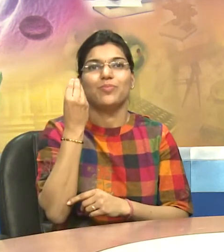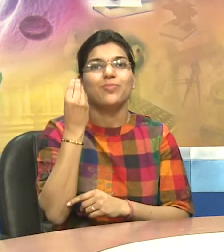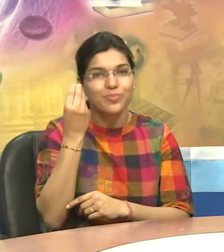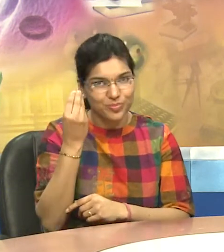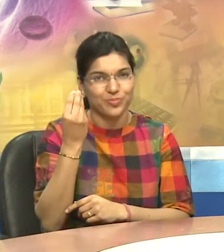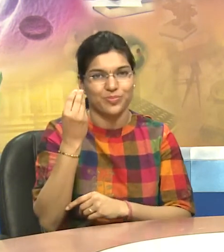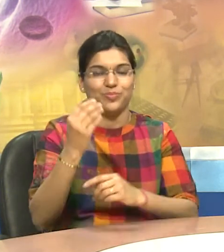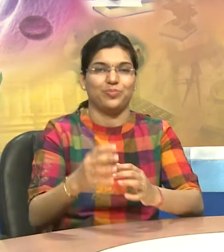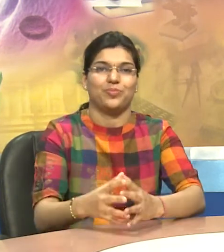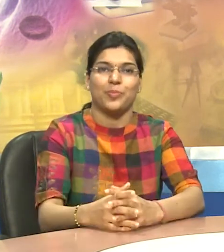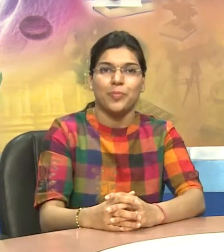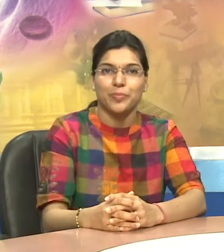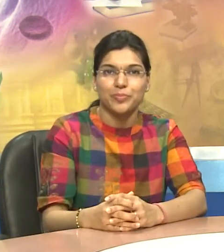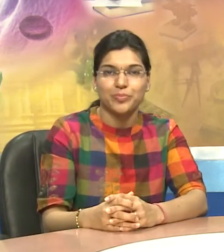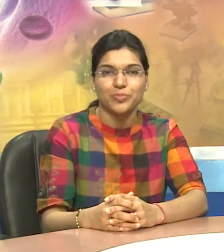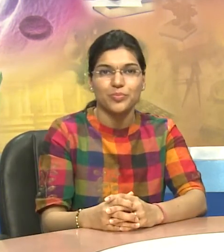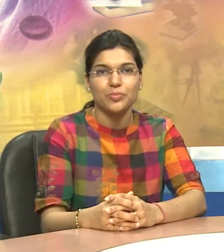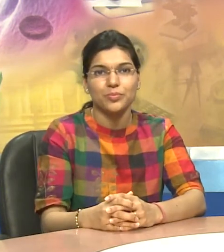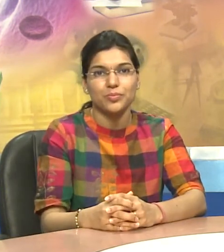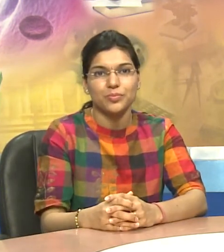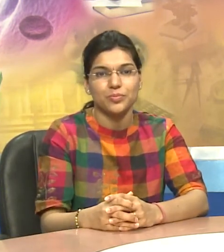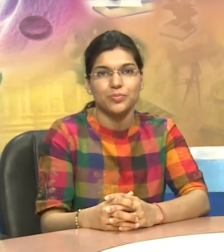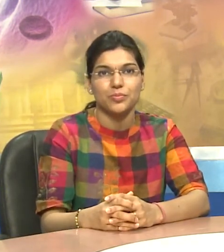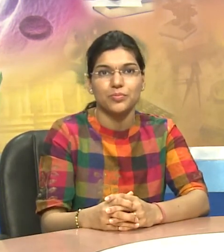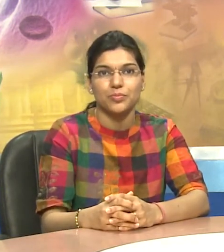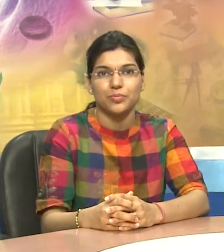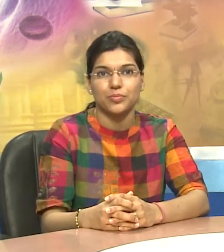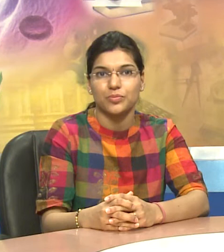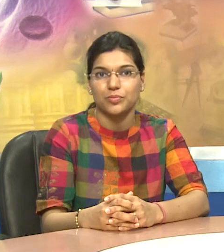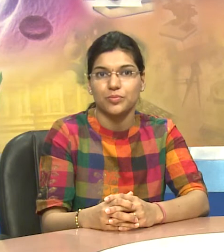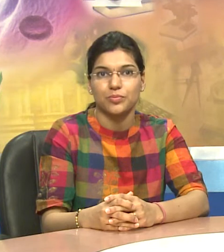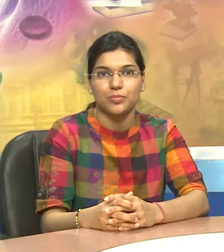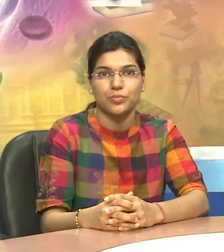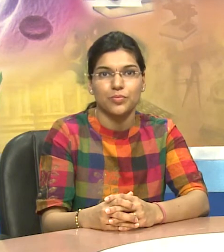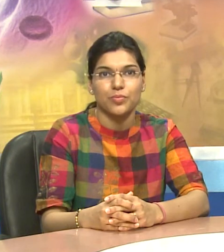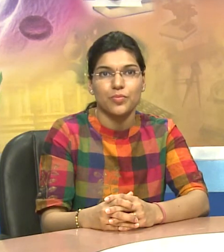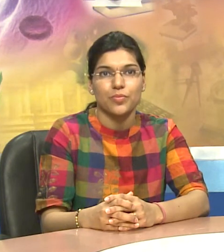The sound between 45 to 75 ears is better for our ear.